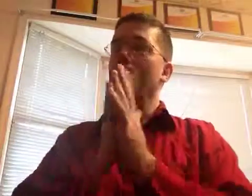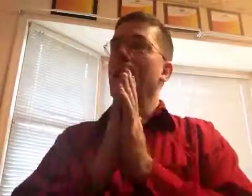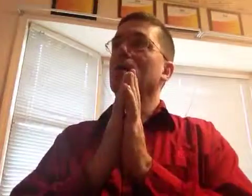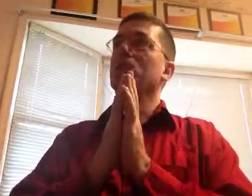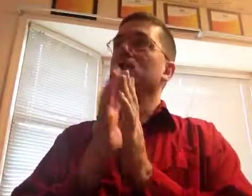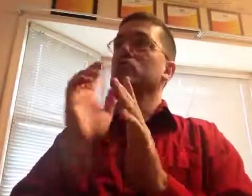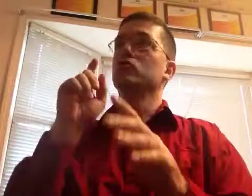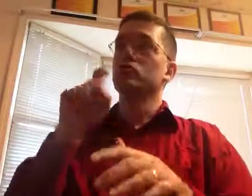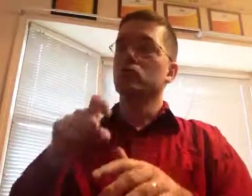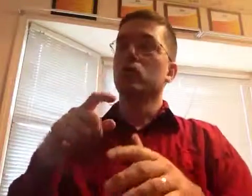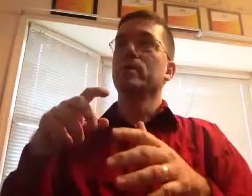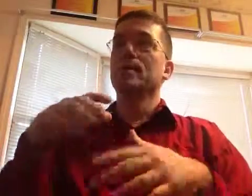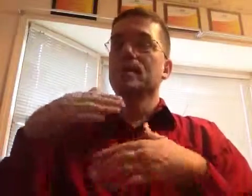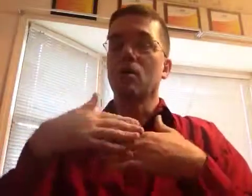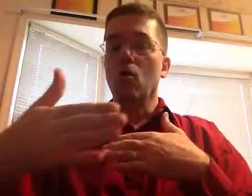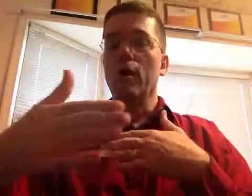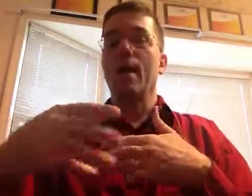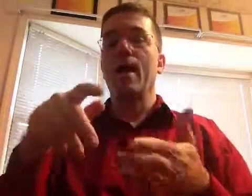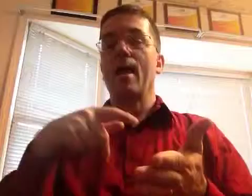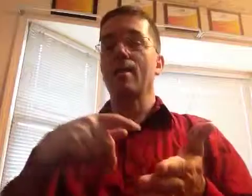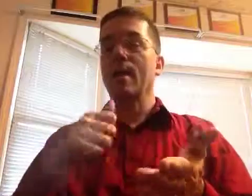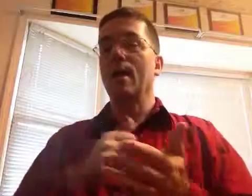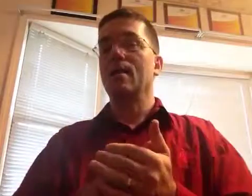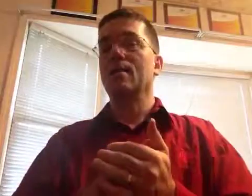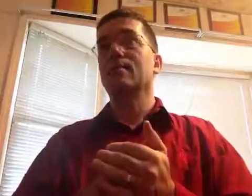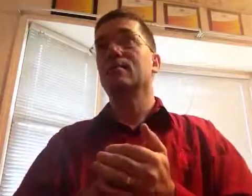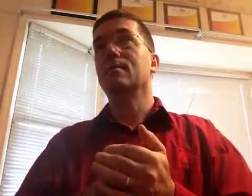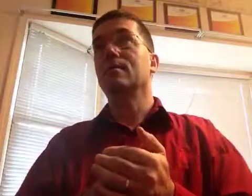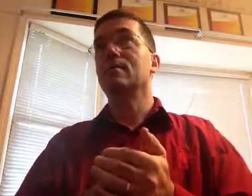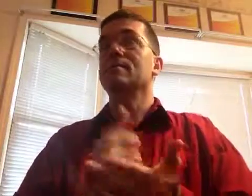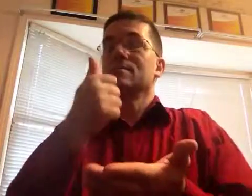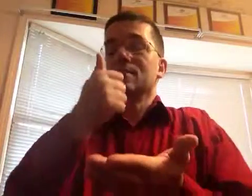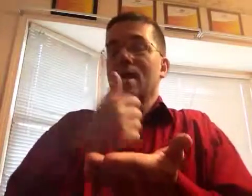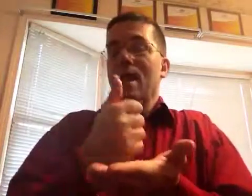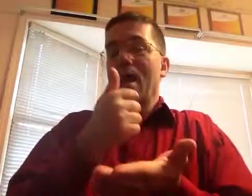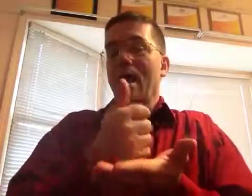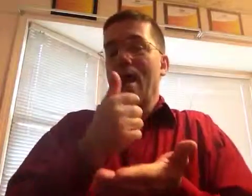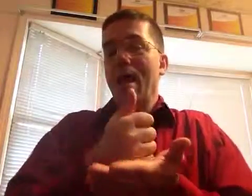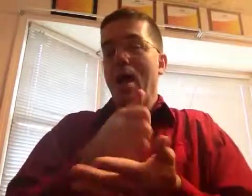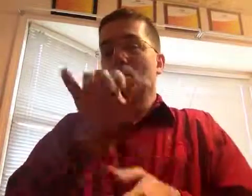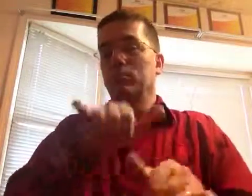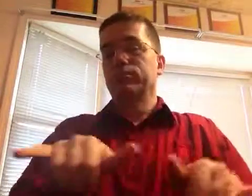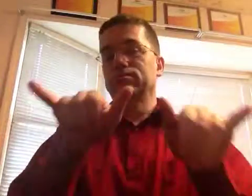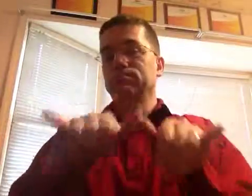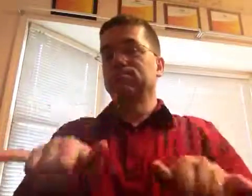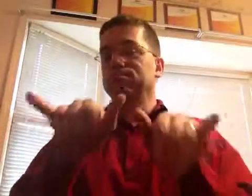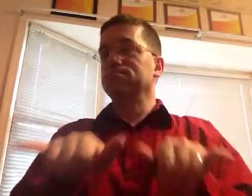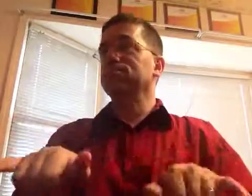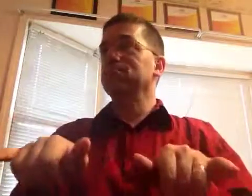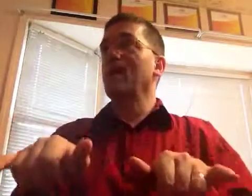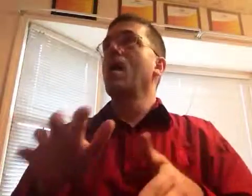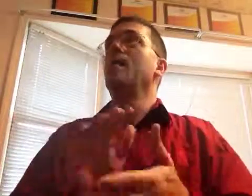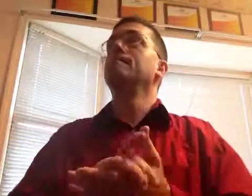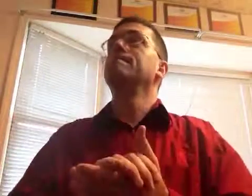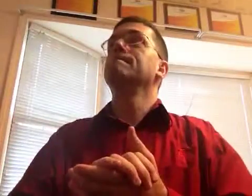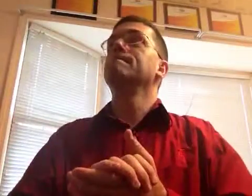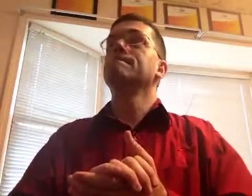Should we just go ahead and, do everything the same? Unless you feel like he's doing